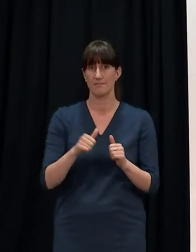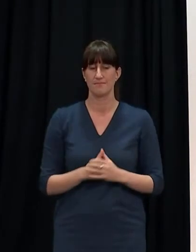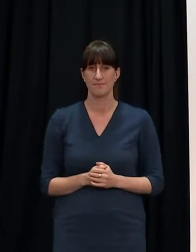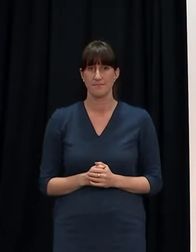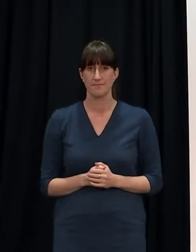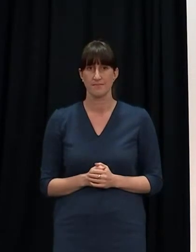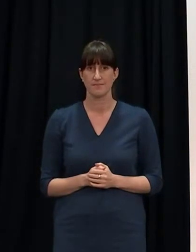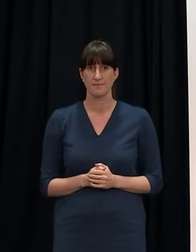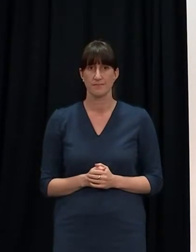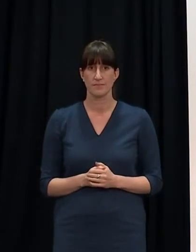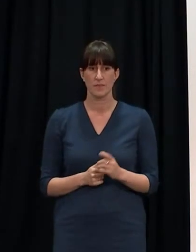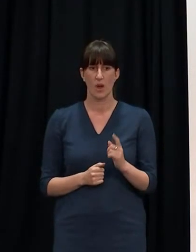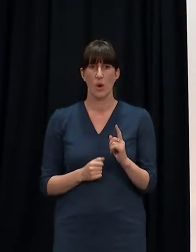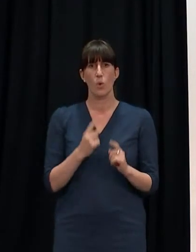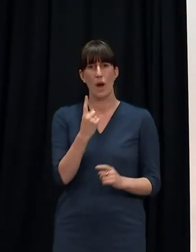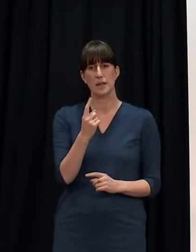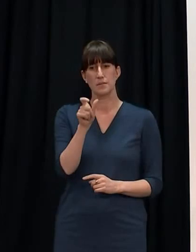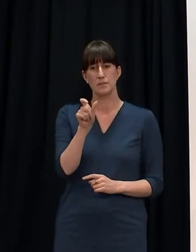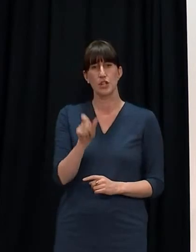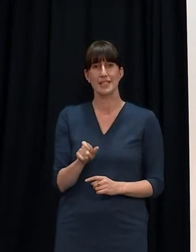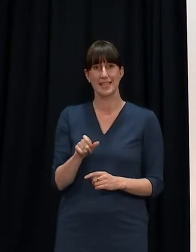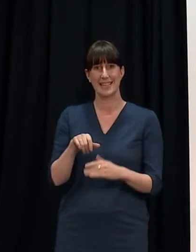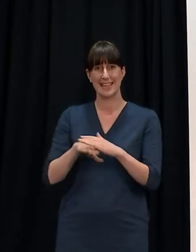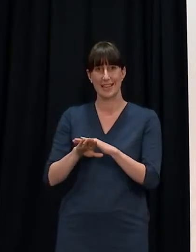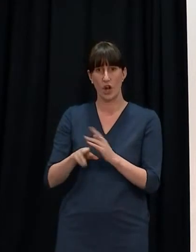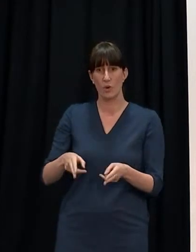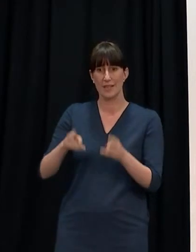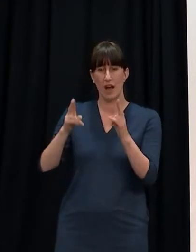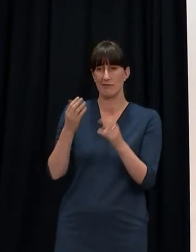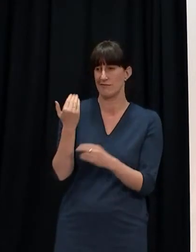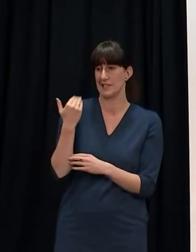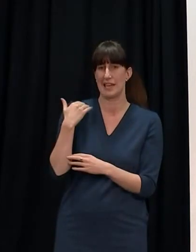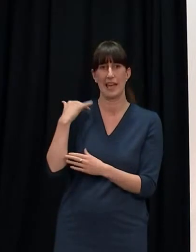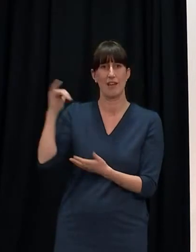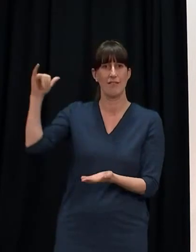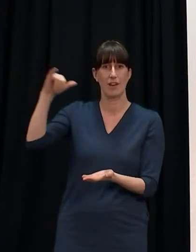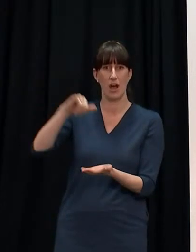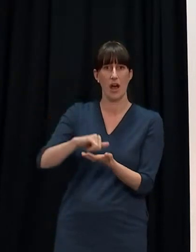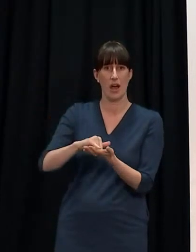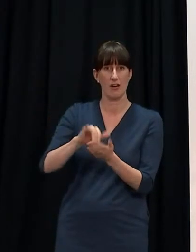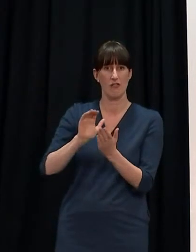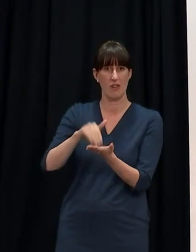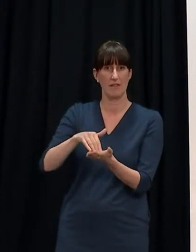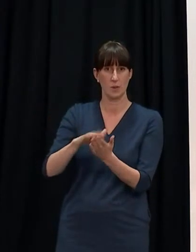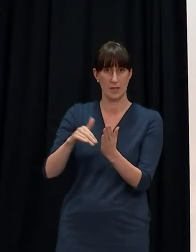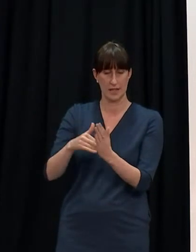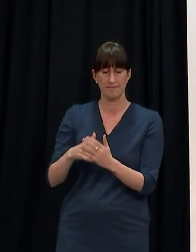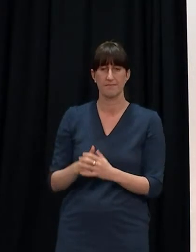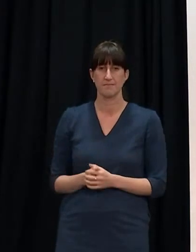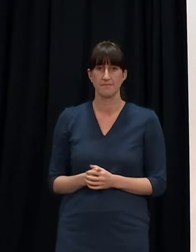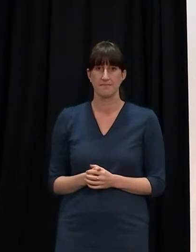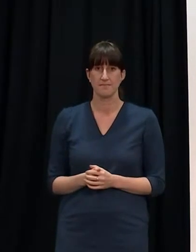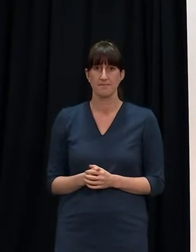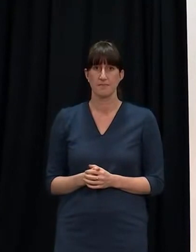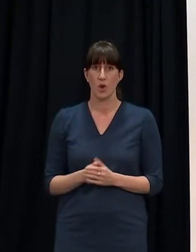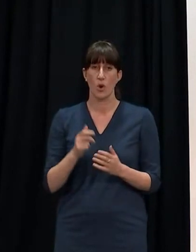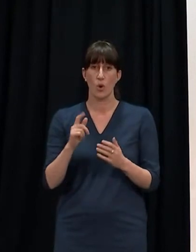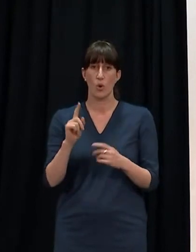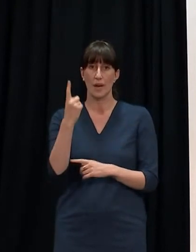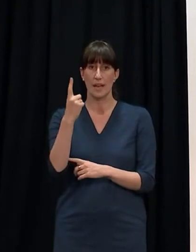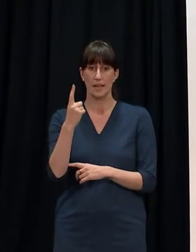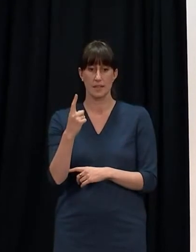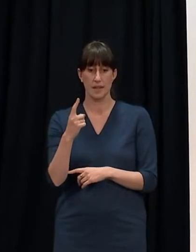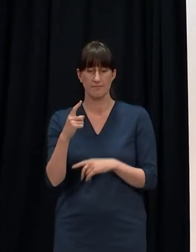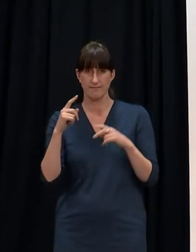There is one case in a recent returnee in managed isolation today as well. Ongoing investigations by Auckland Regional Public Health